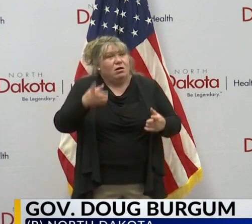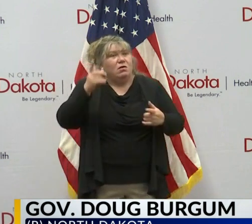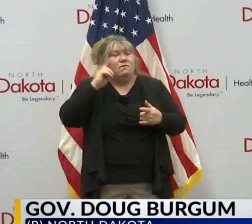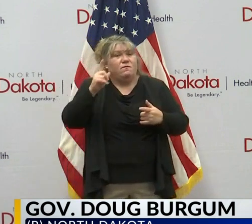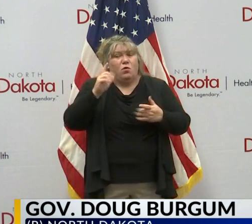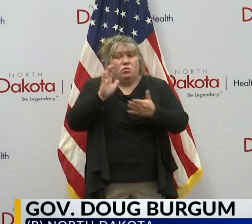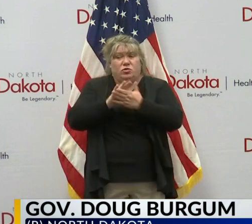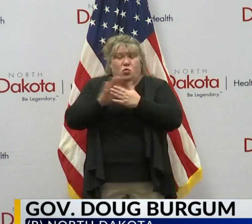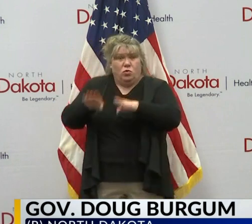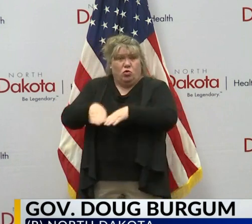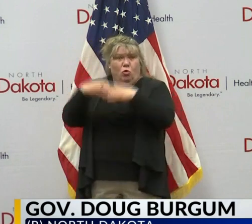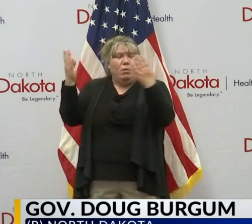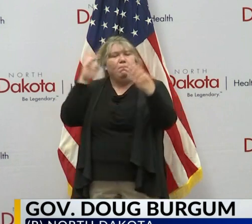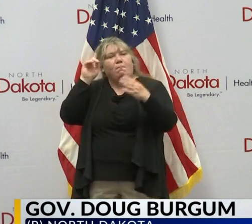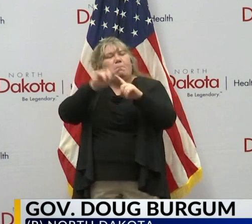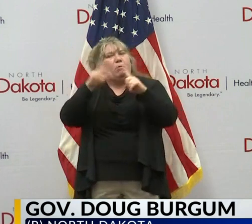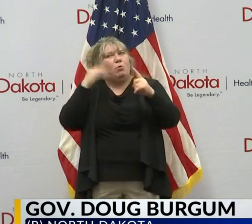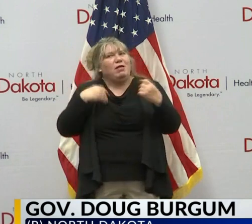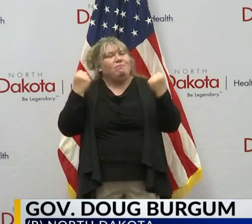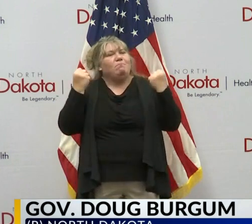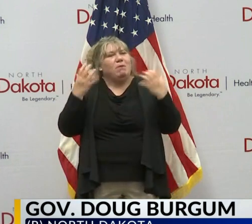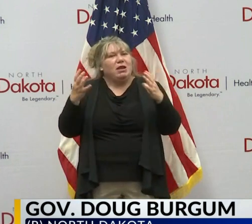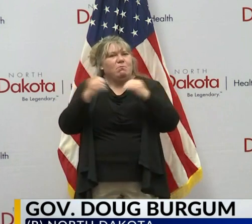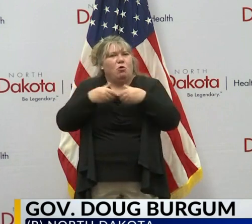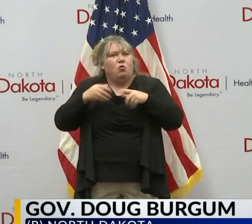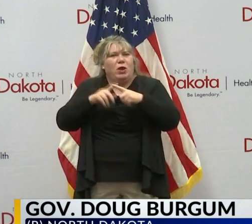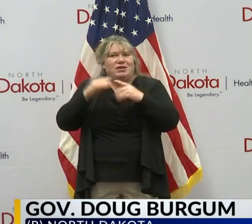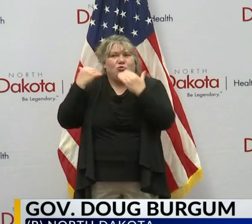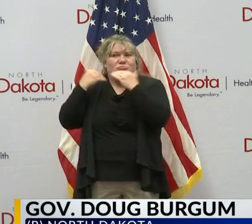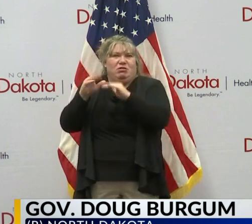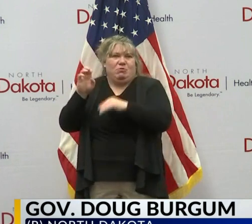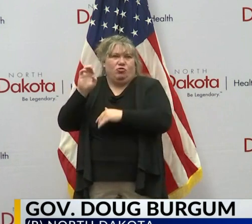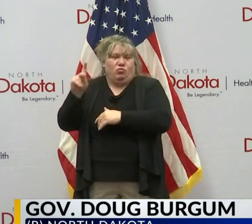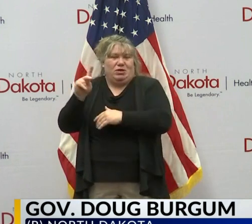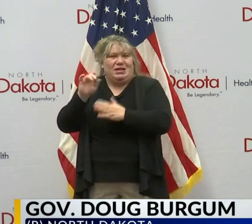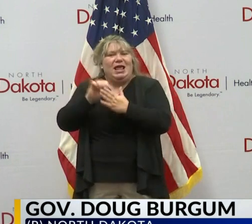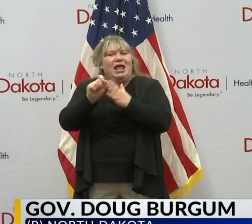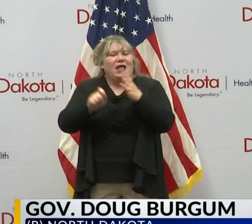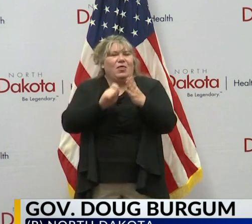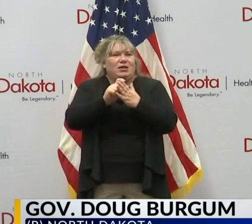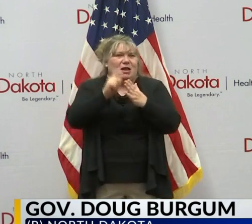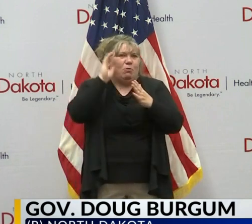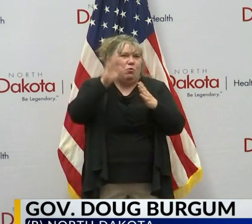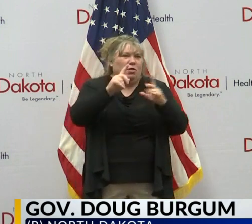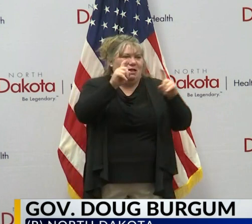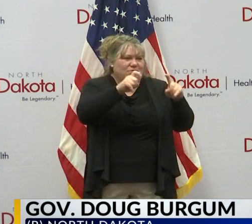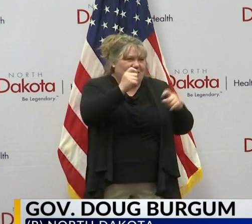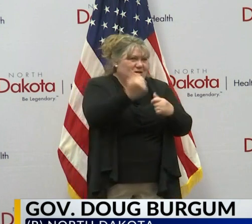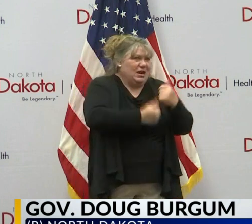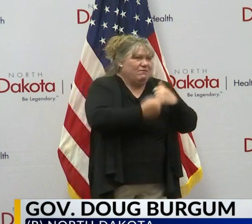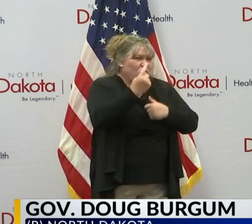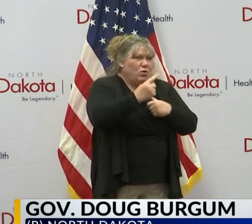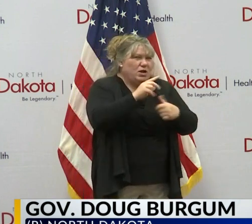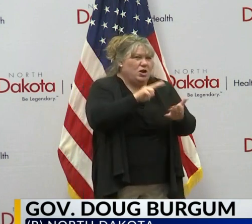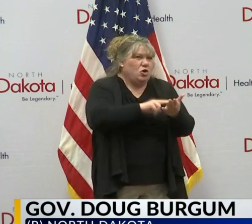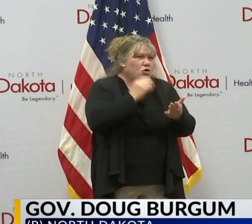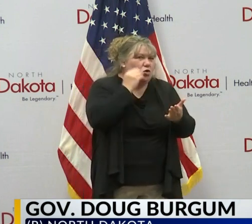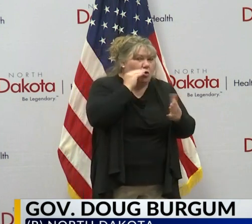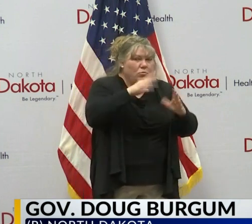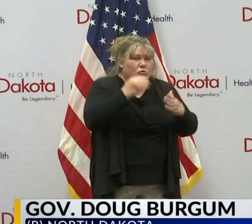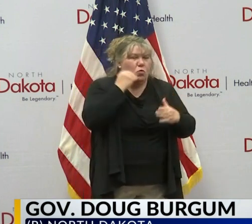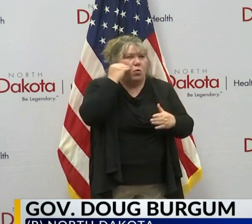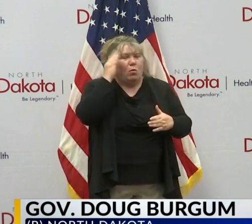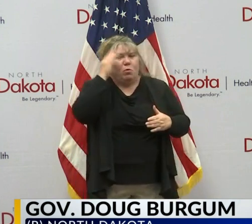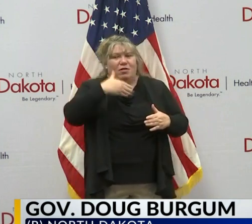the schools back, but we'll have much more ways to mitigate that risk. And by that time, we will have tested everybody in long-term care. We'll have better ways to